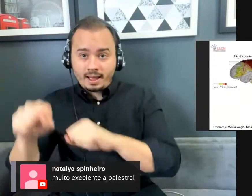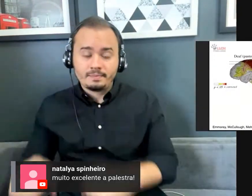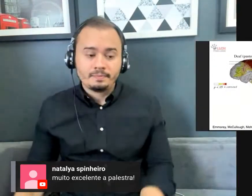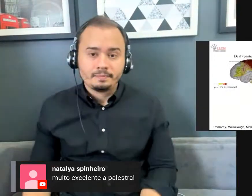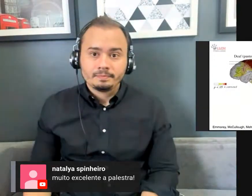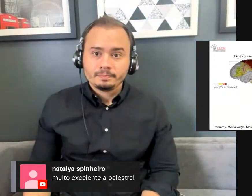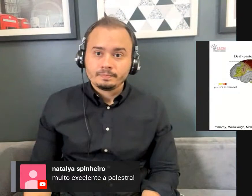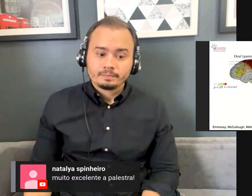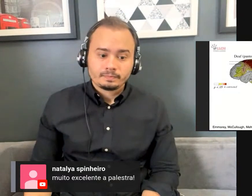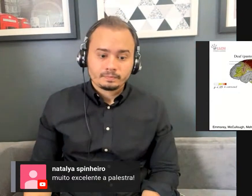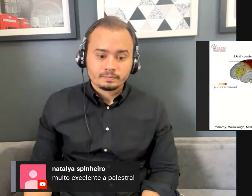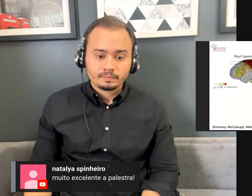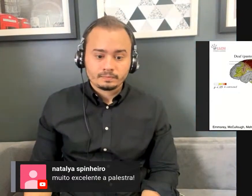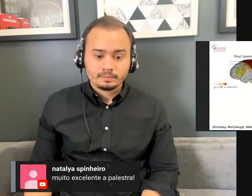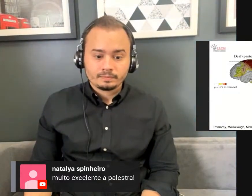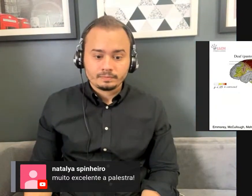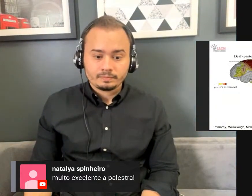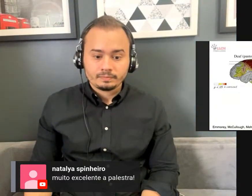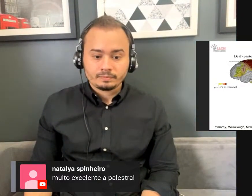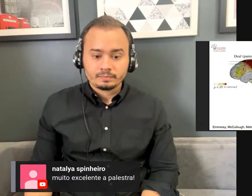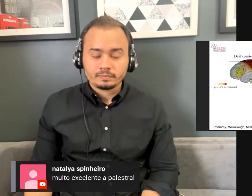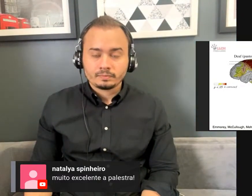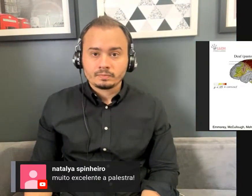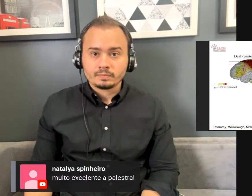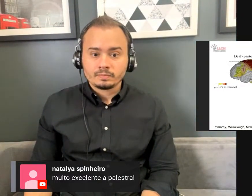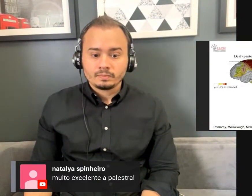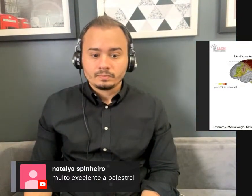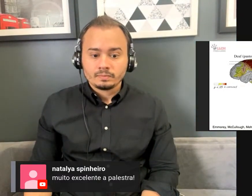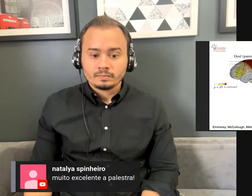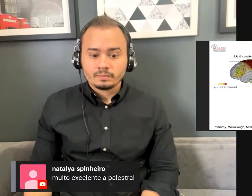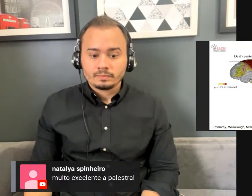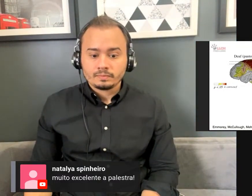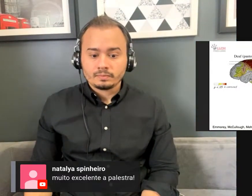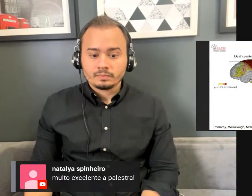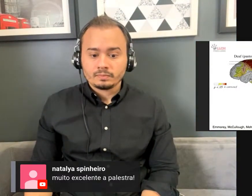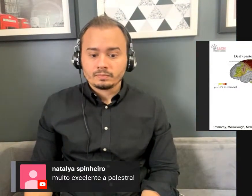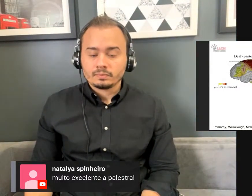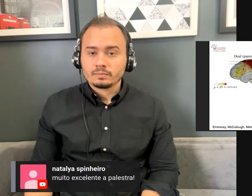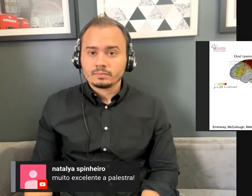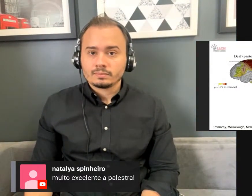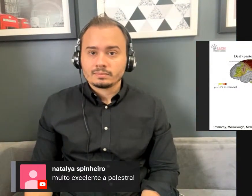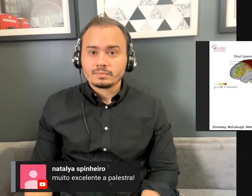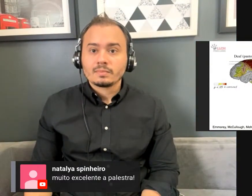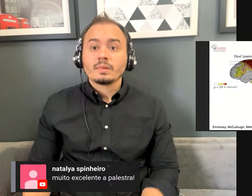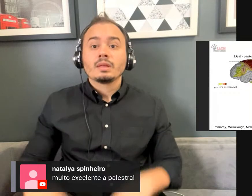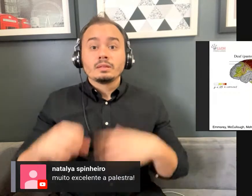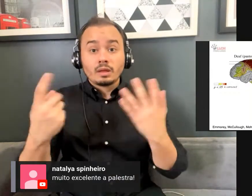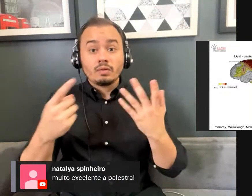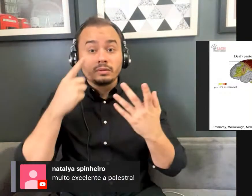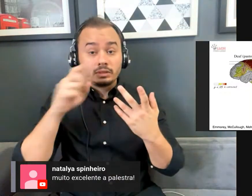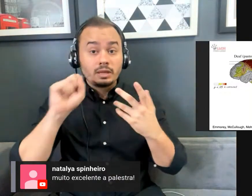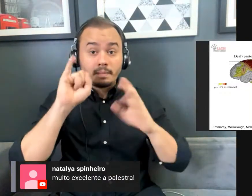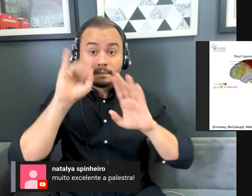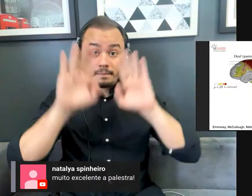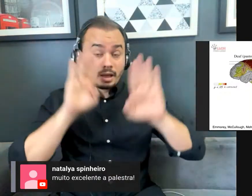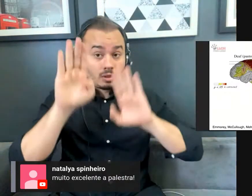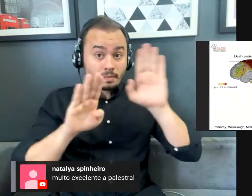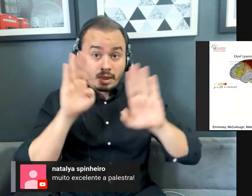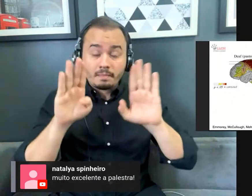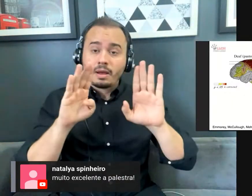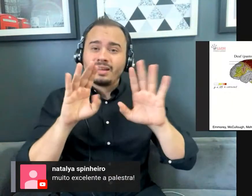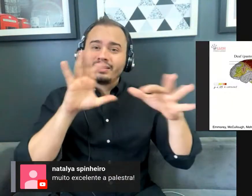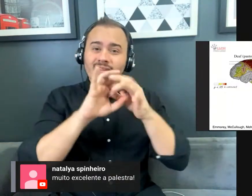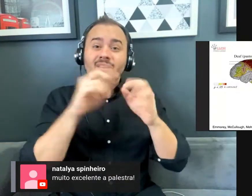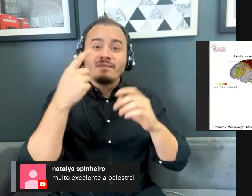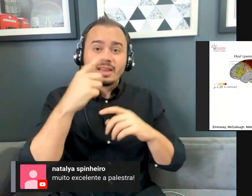So here's our results. We see for pantomime production what we would expect with our deaf signers. You see